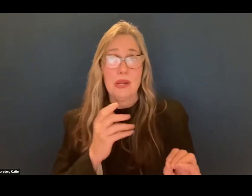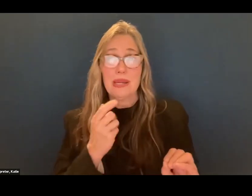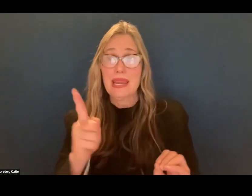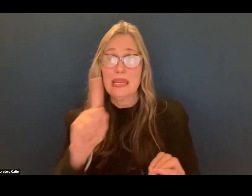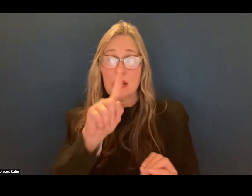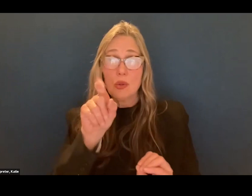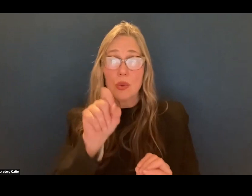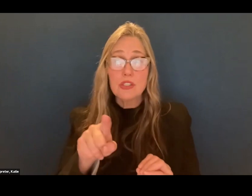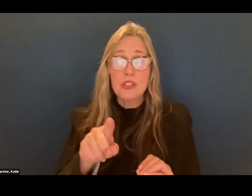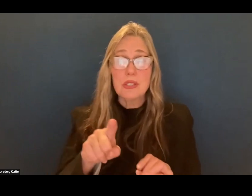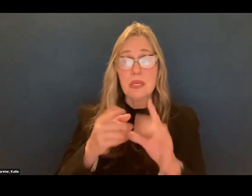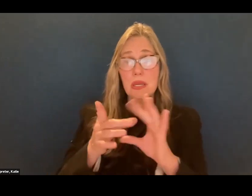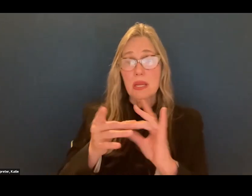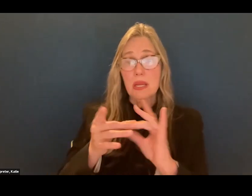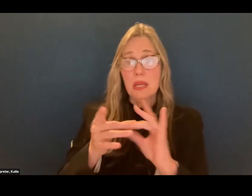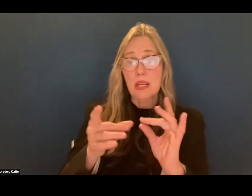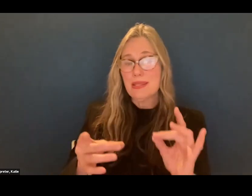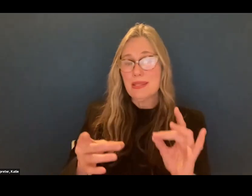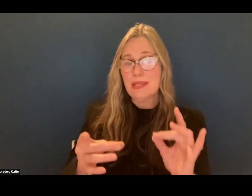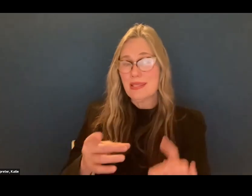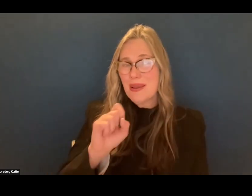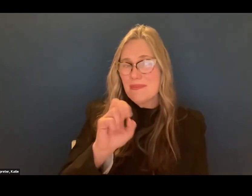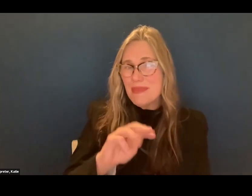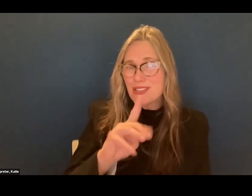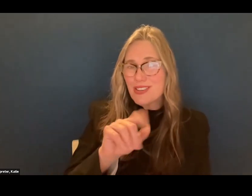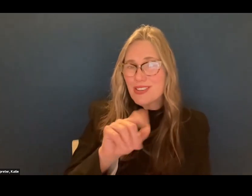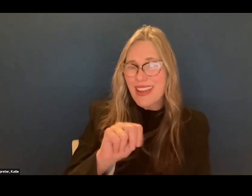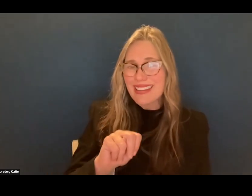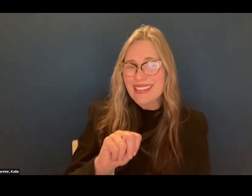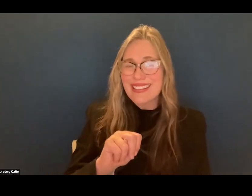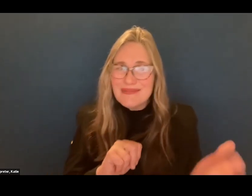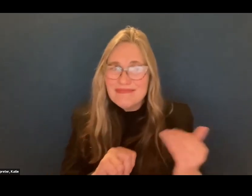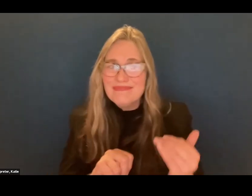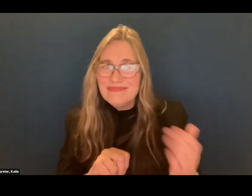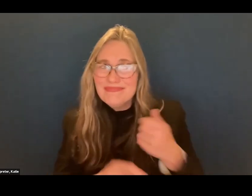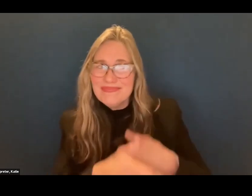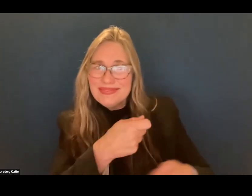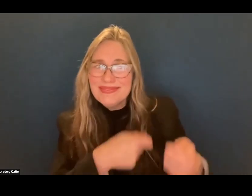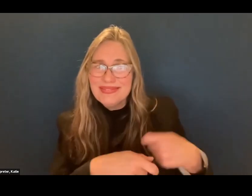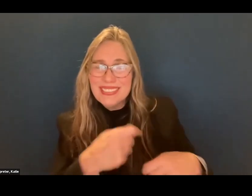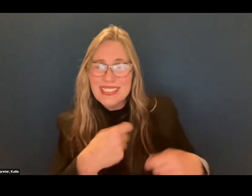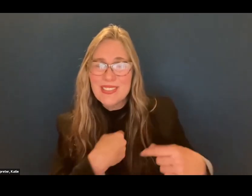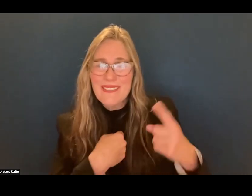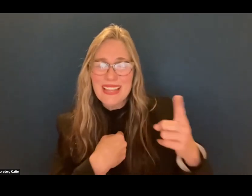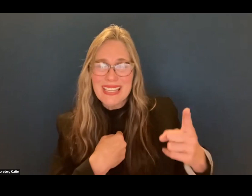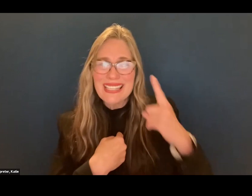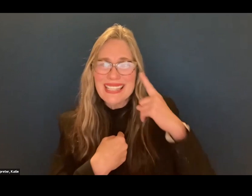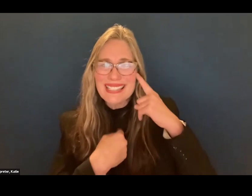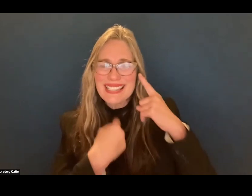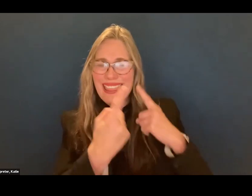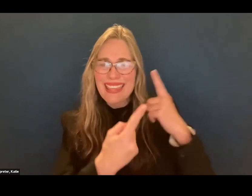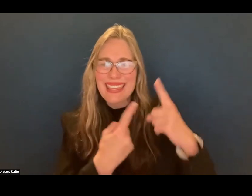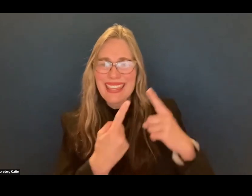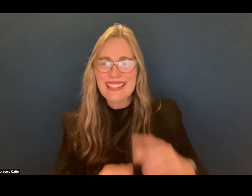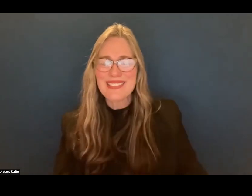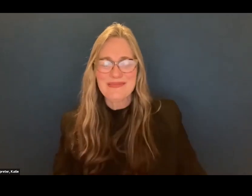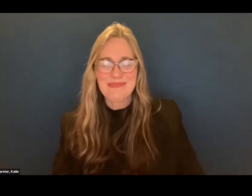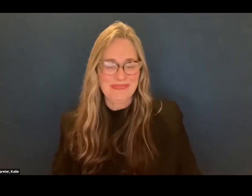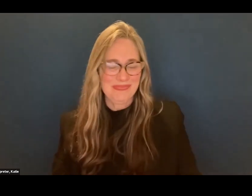Mr. Bannon? Look like you have a question. I'm just helping you along. He's thinking.